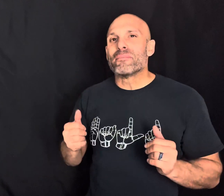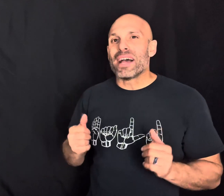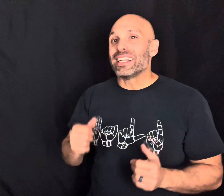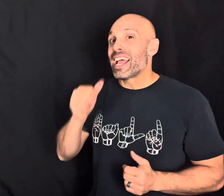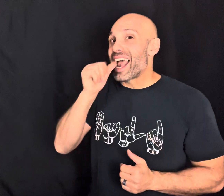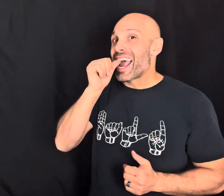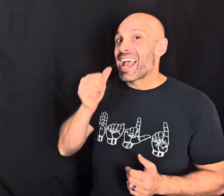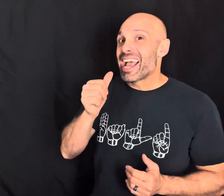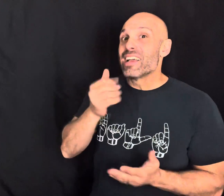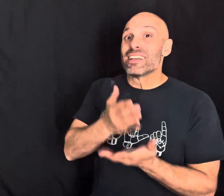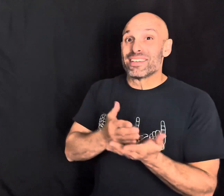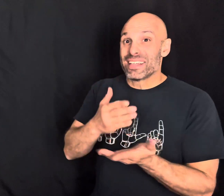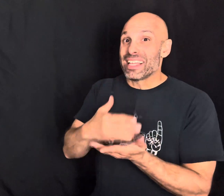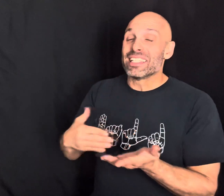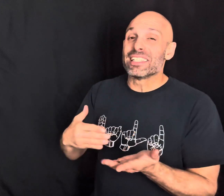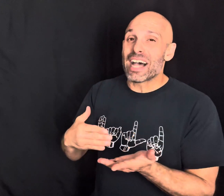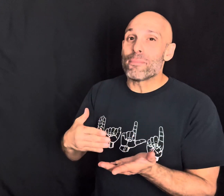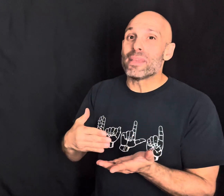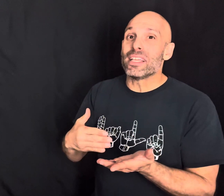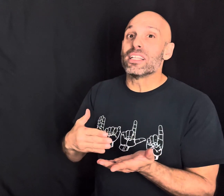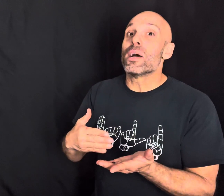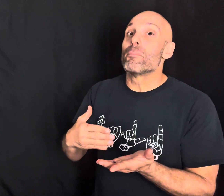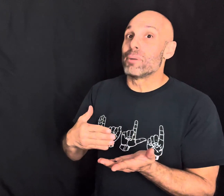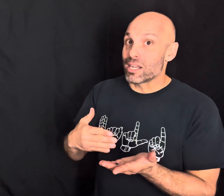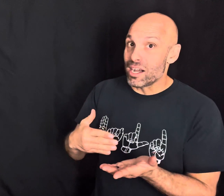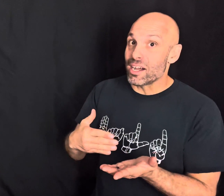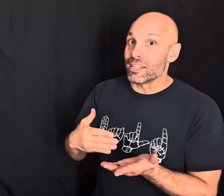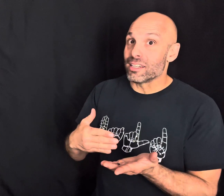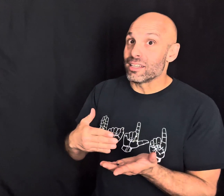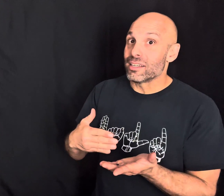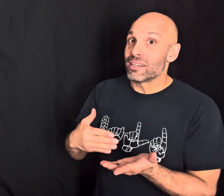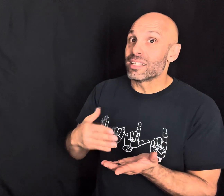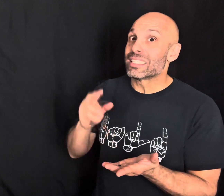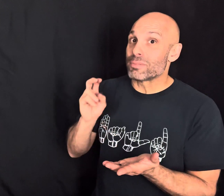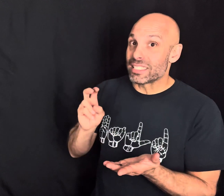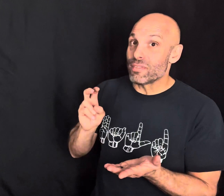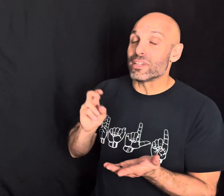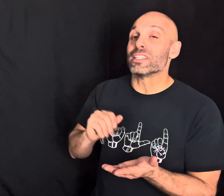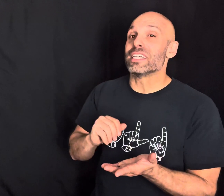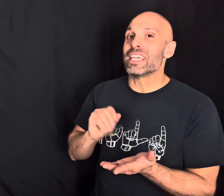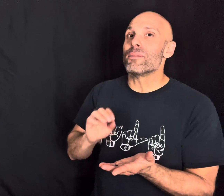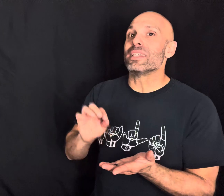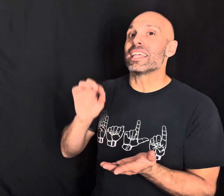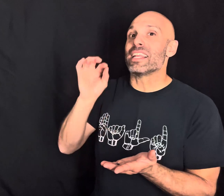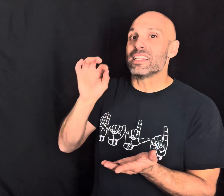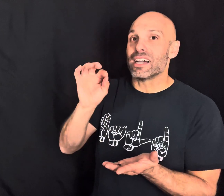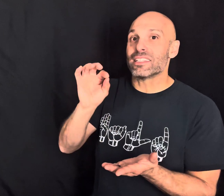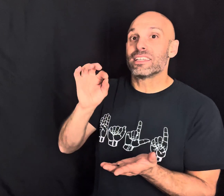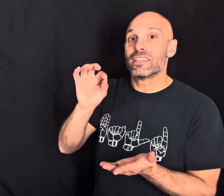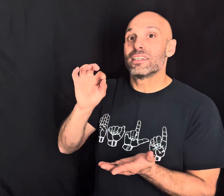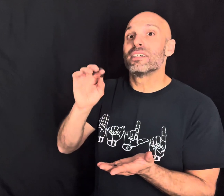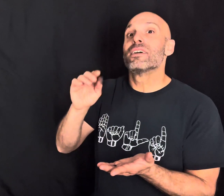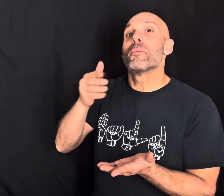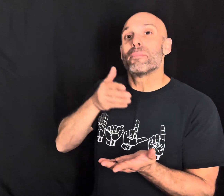mind. Does not mean pecan specifically, it means a nut pie.